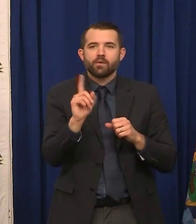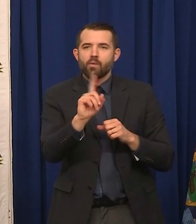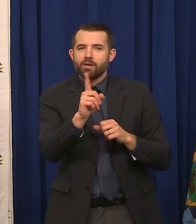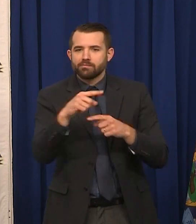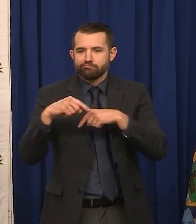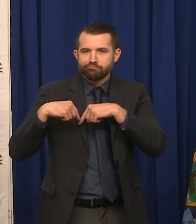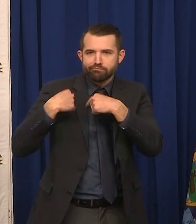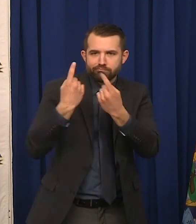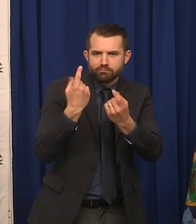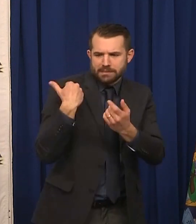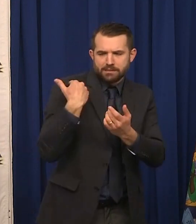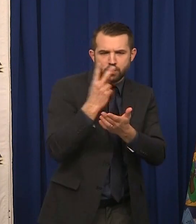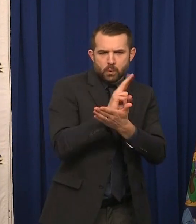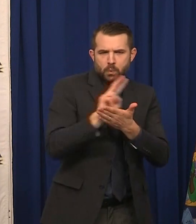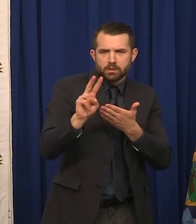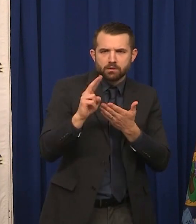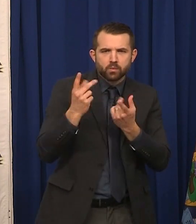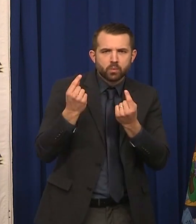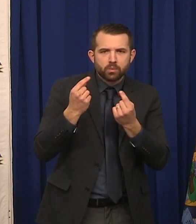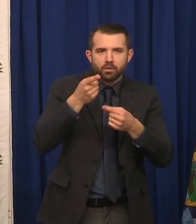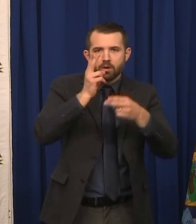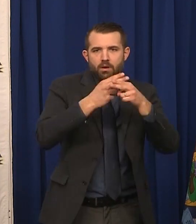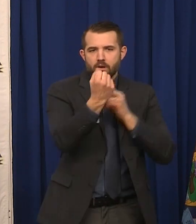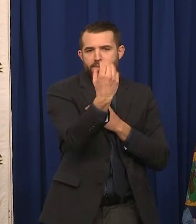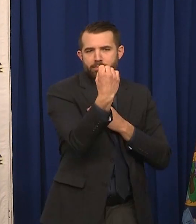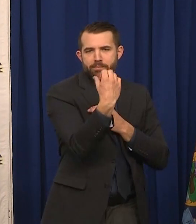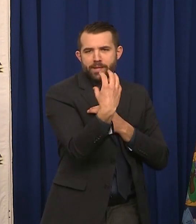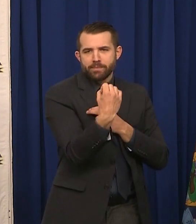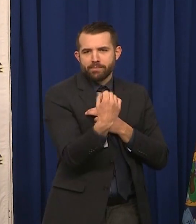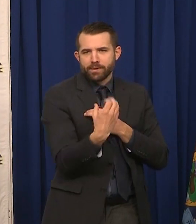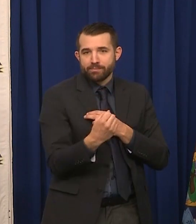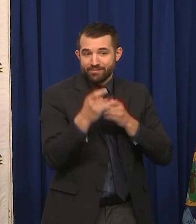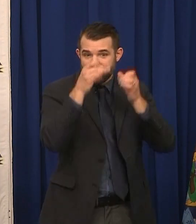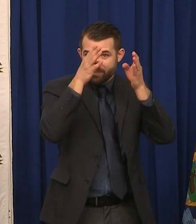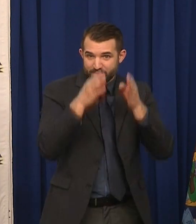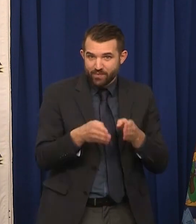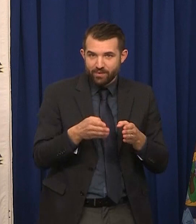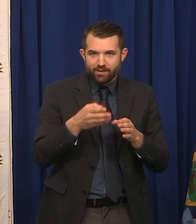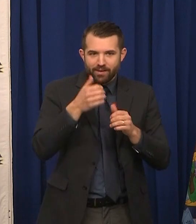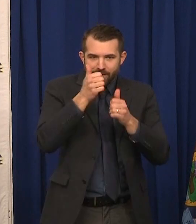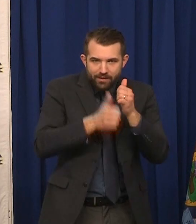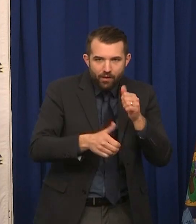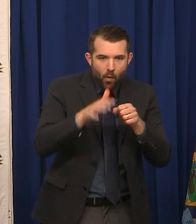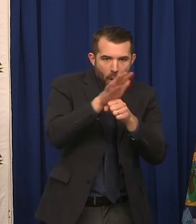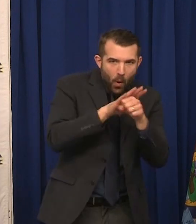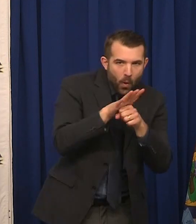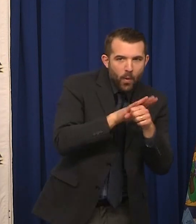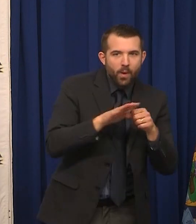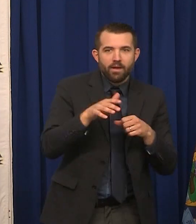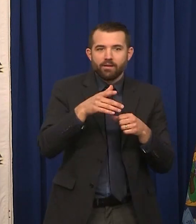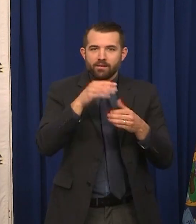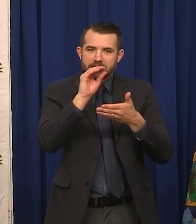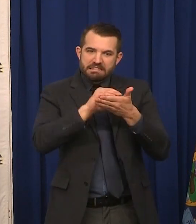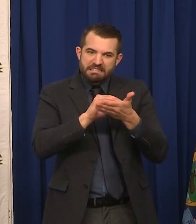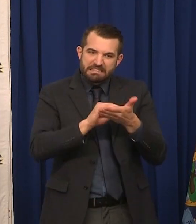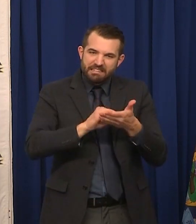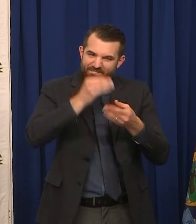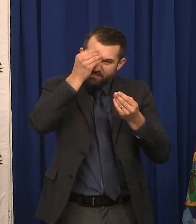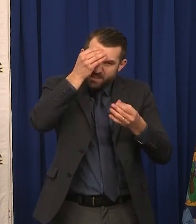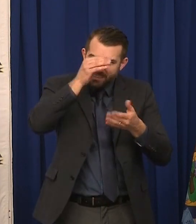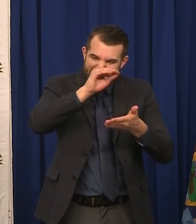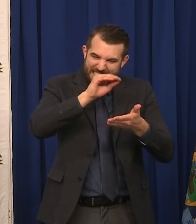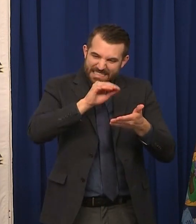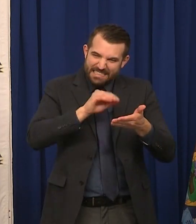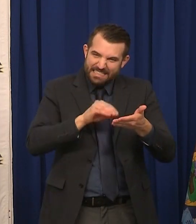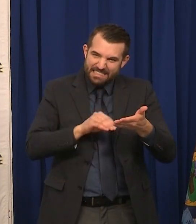weeks? Name every single person you've had a close contact with, et cetera. Not everyone always picks up their phone when they